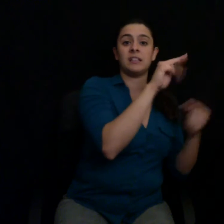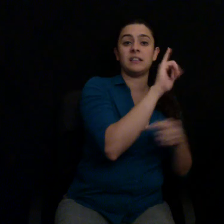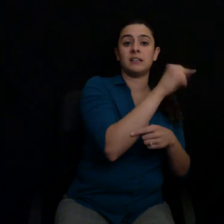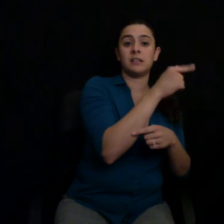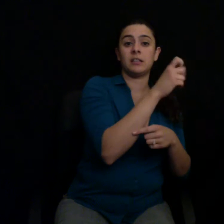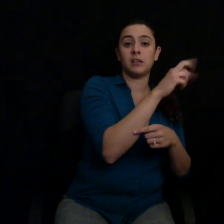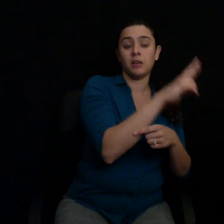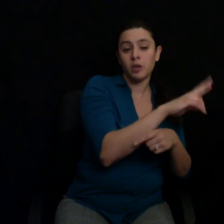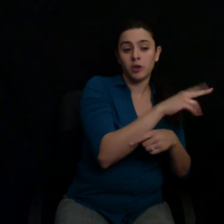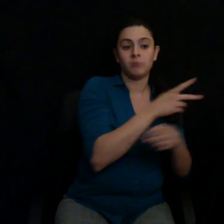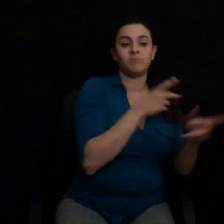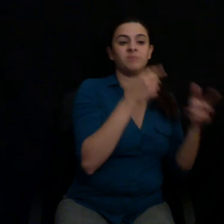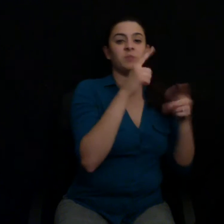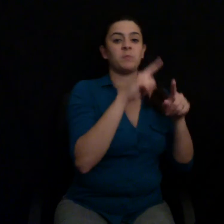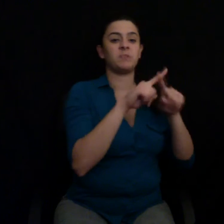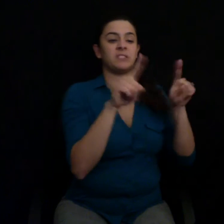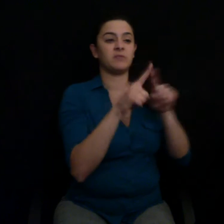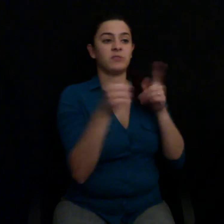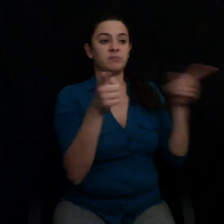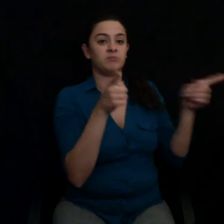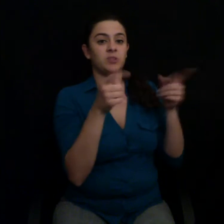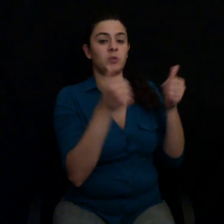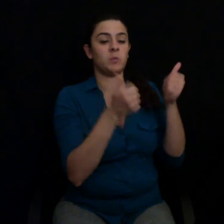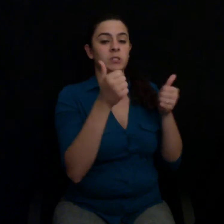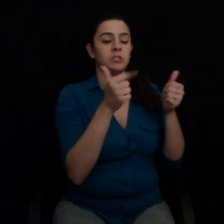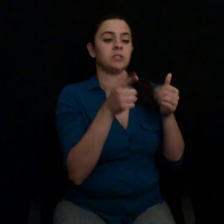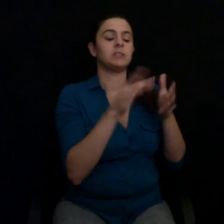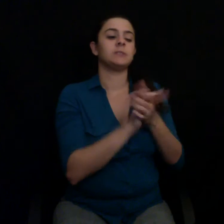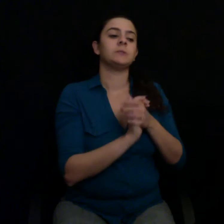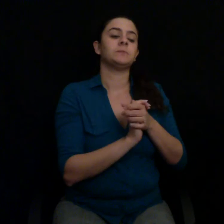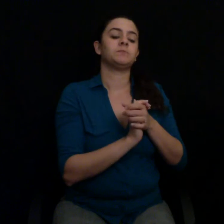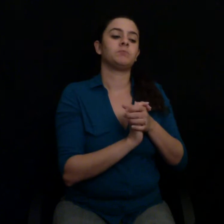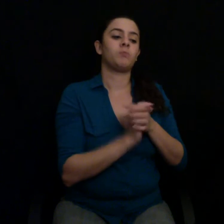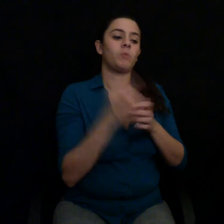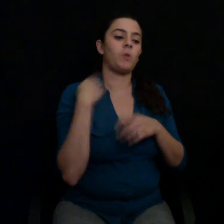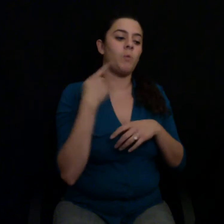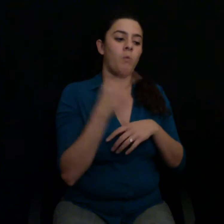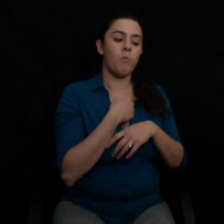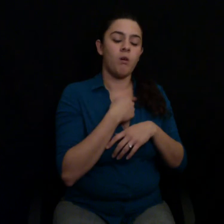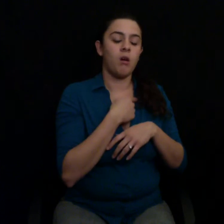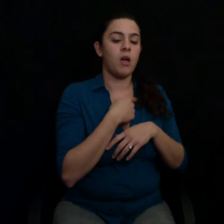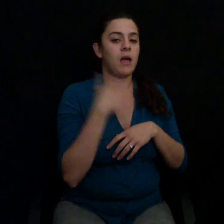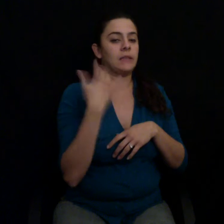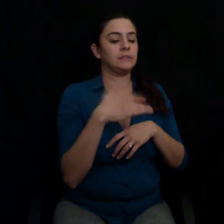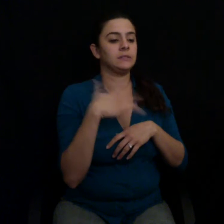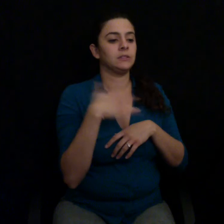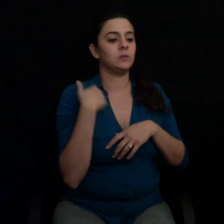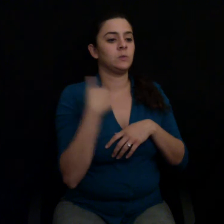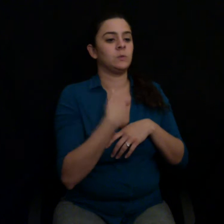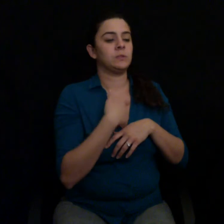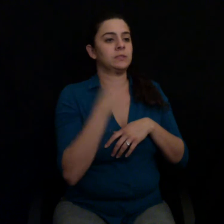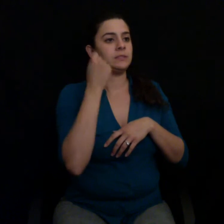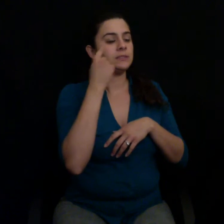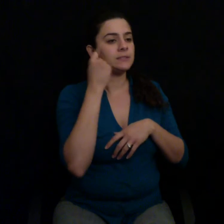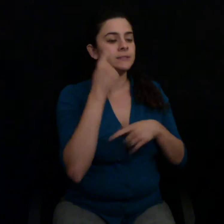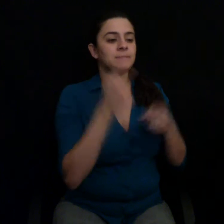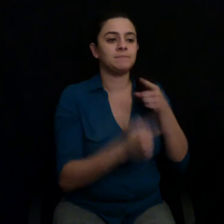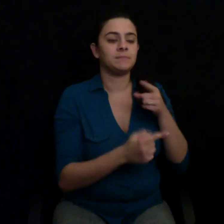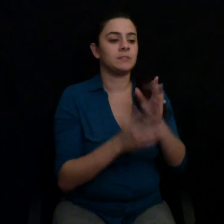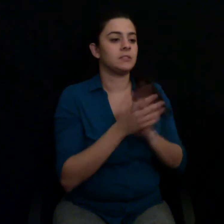a watermelon. This was very difficult to understand, and our team had already recorded this episode